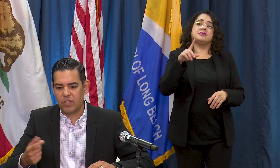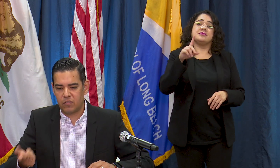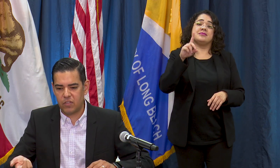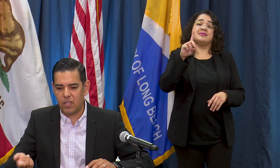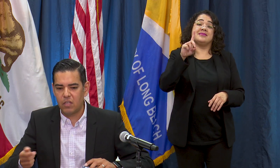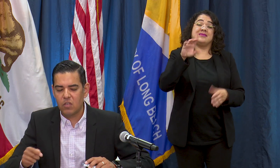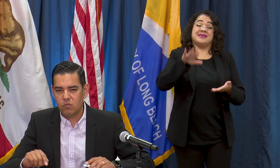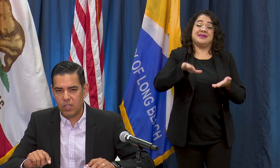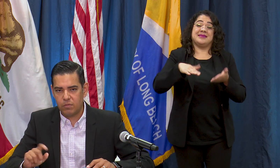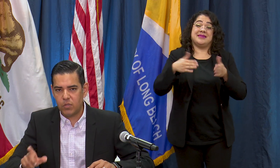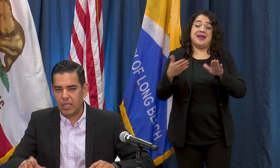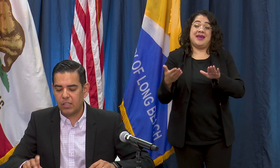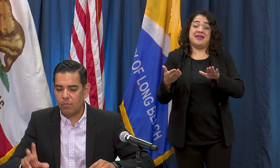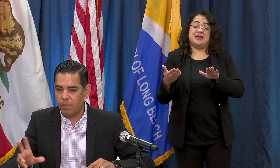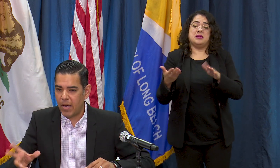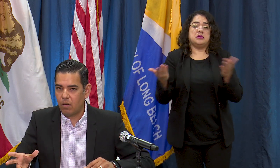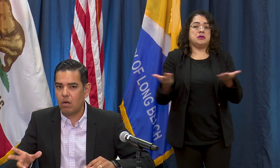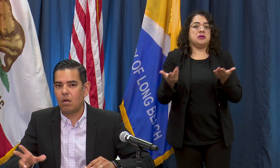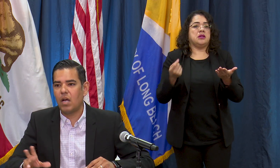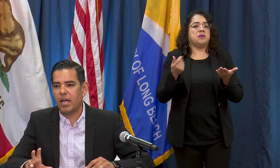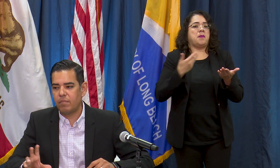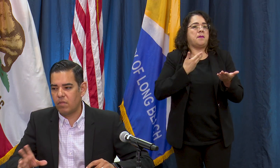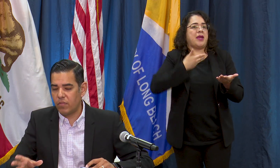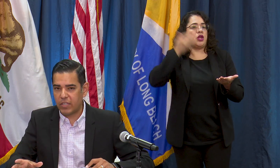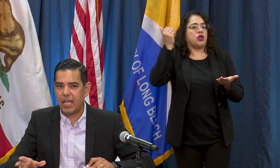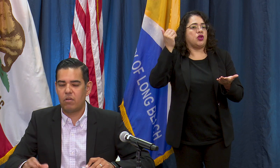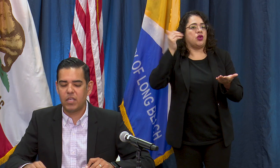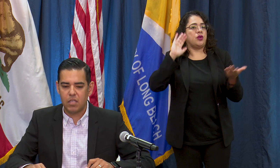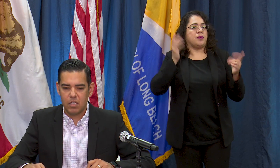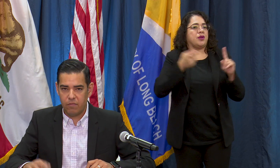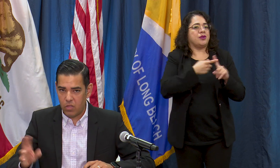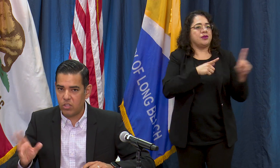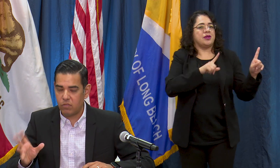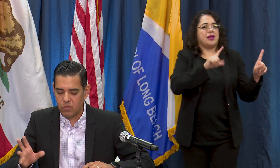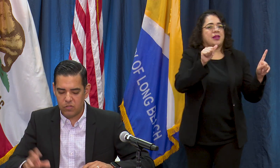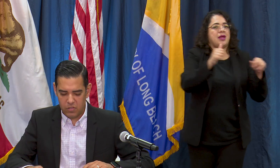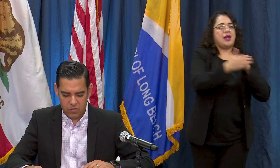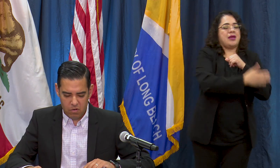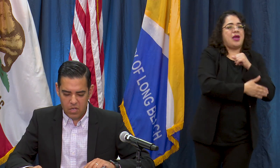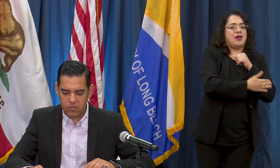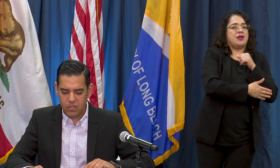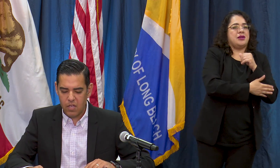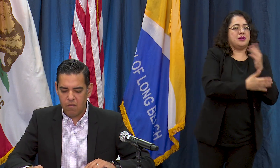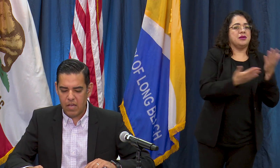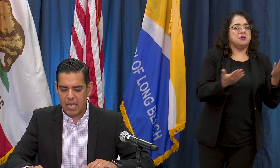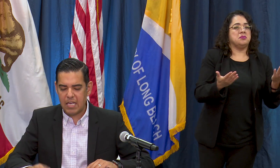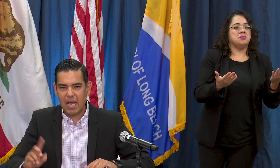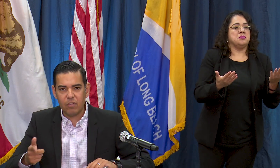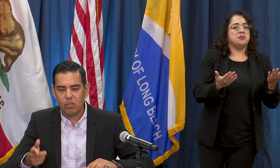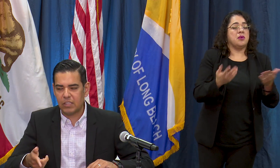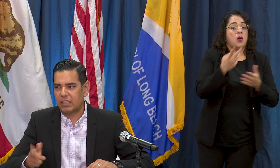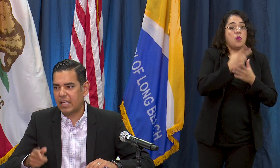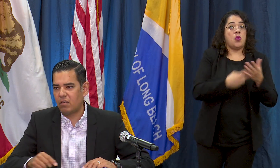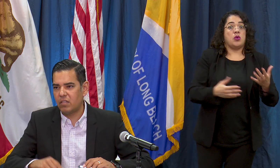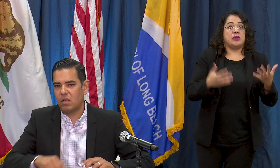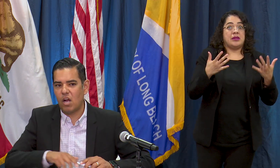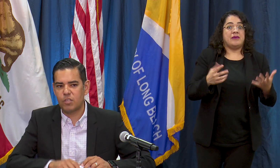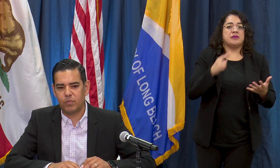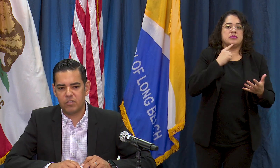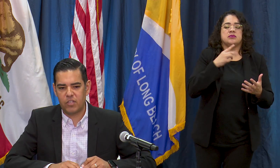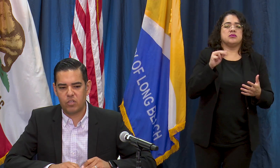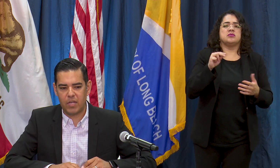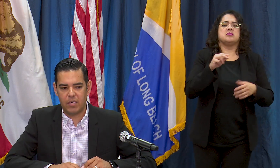deaths, I think the city seems to be doing a little bit better than the county, even though each of those is serious. And I haven't looked at the